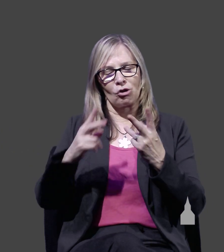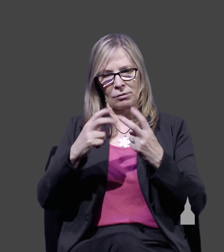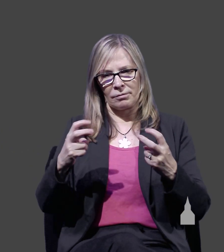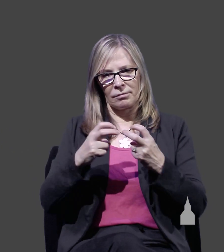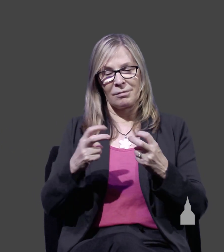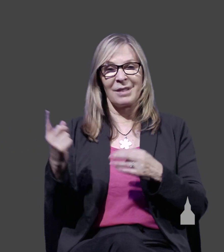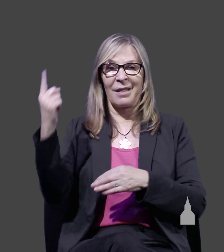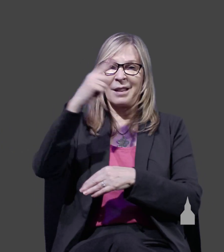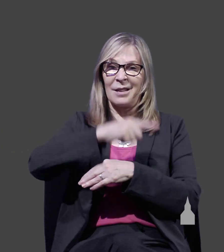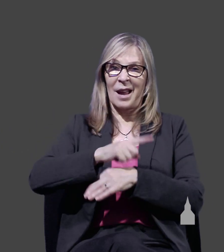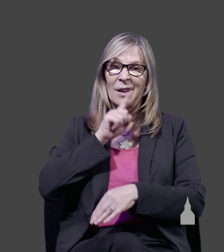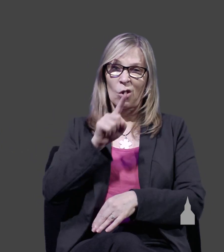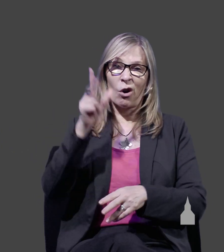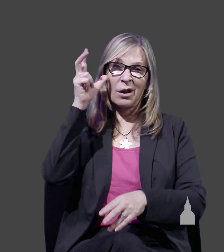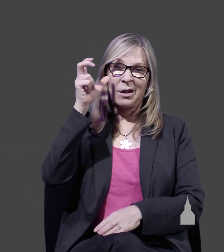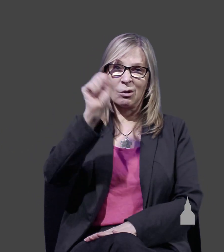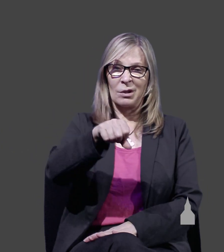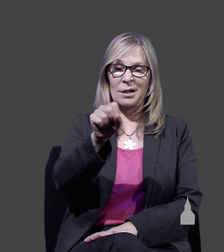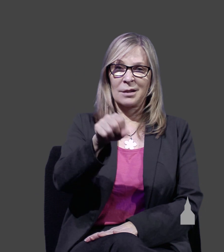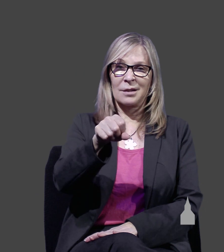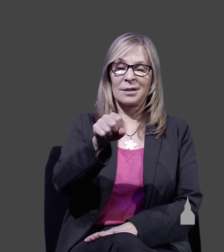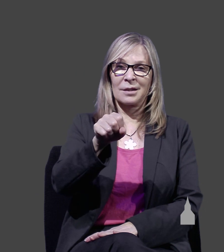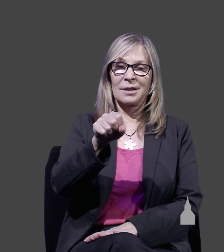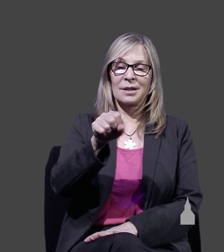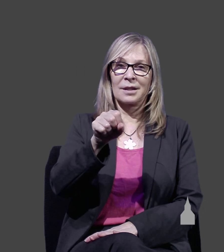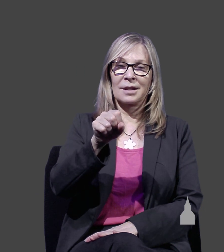The days are evil, yes.